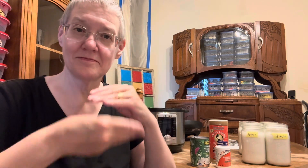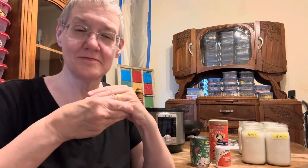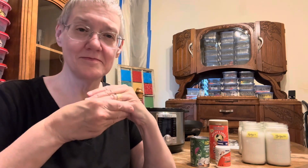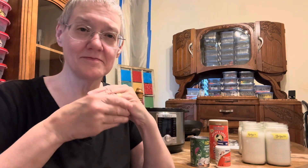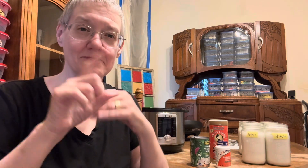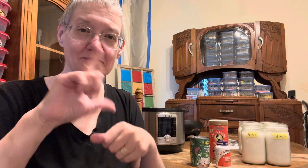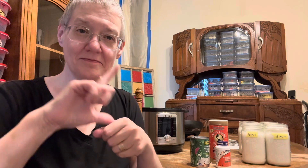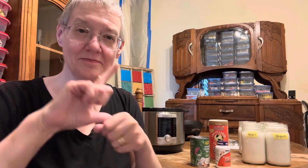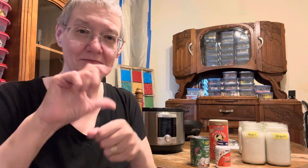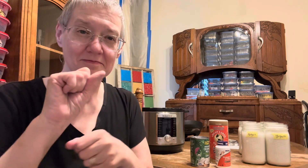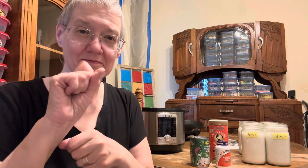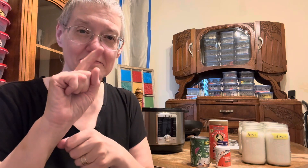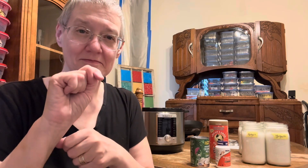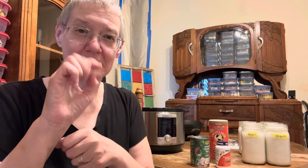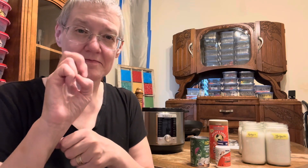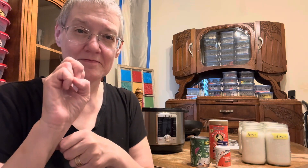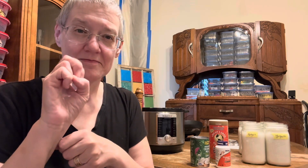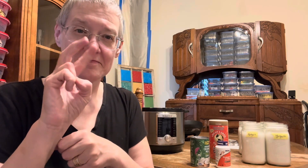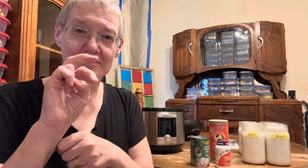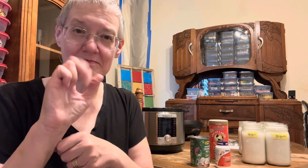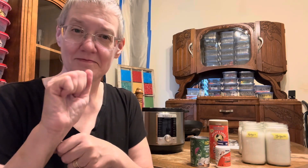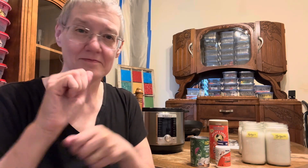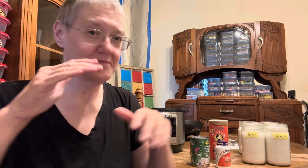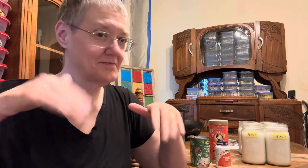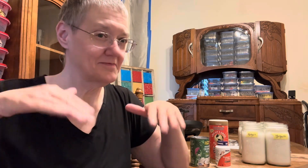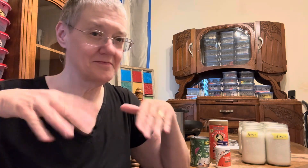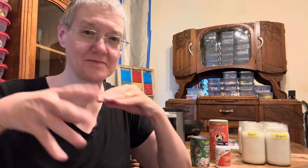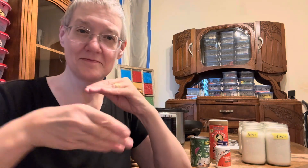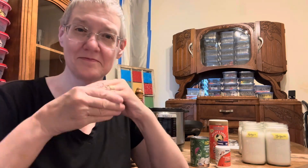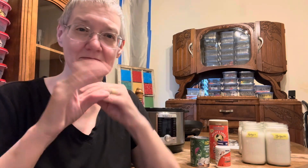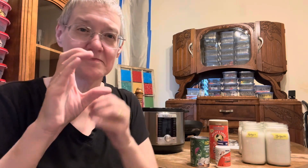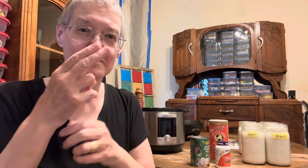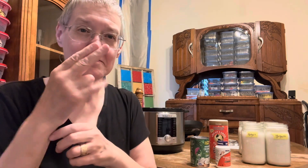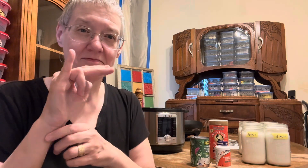But I haven't yet added the liquid stevia or the chia seeds.